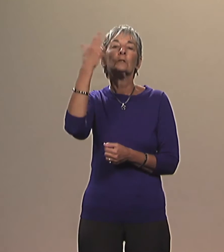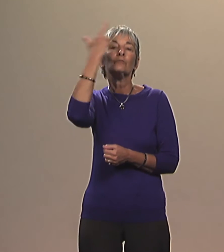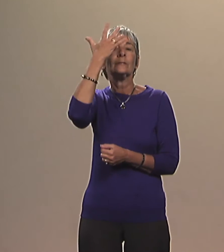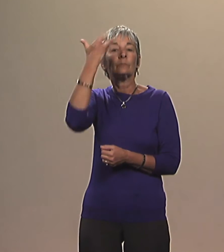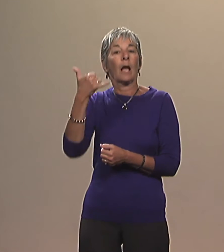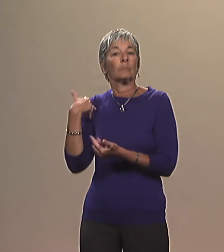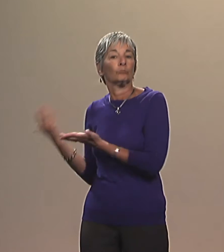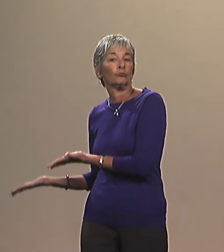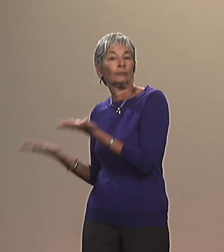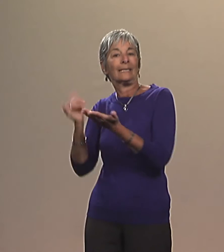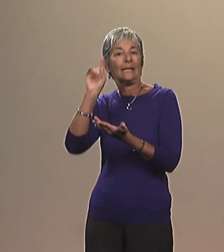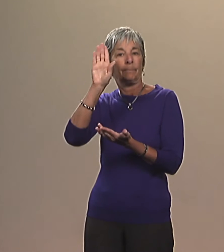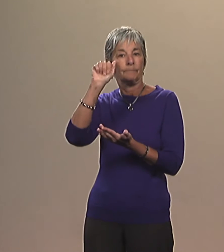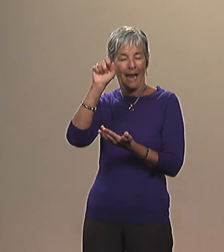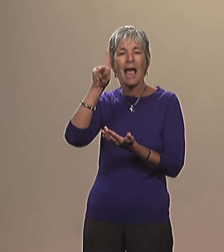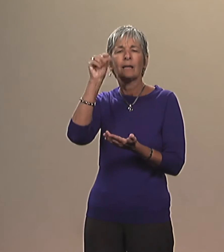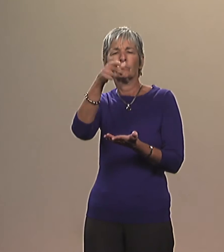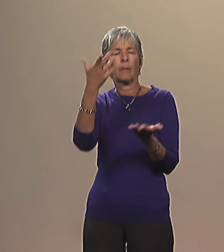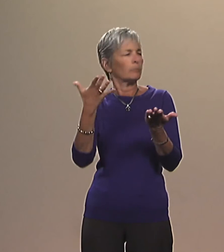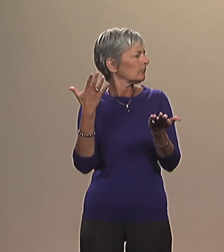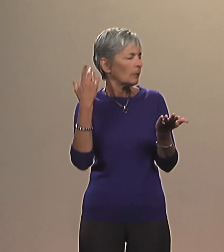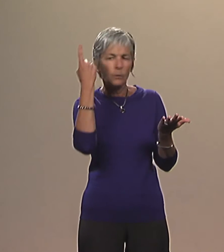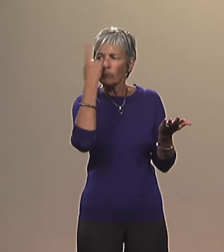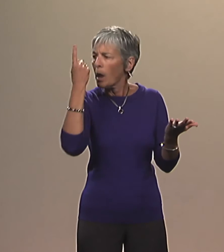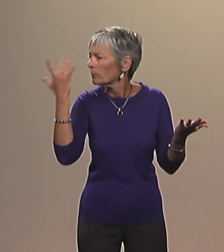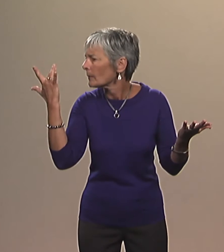You may wonder why the research was stopped and then brought back.